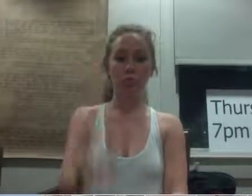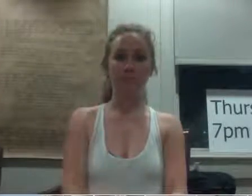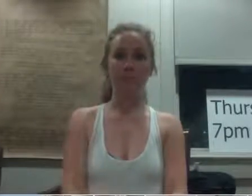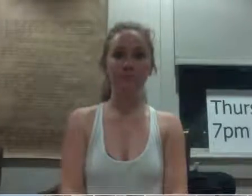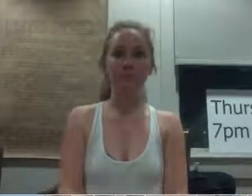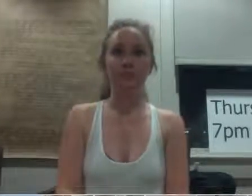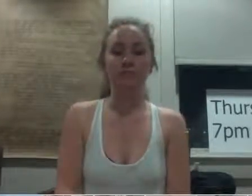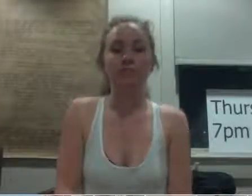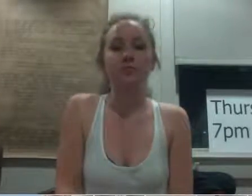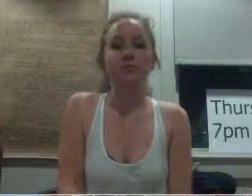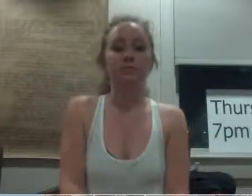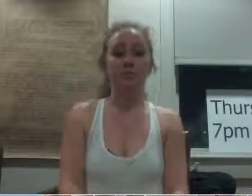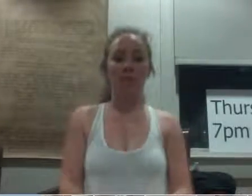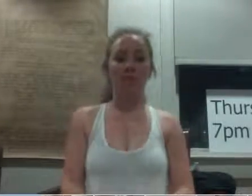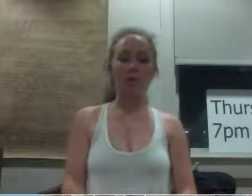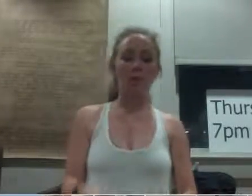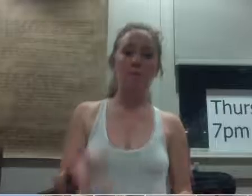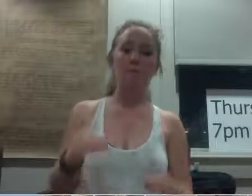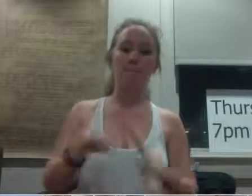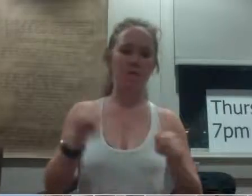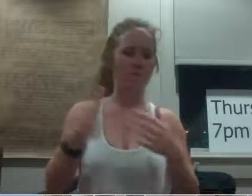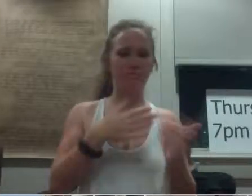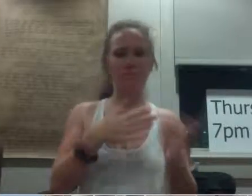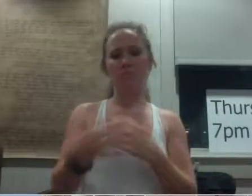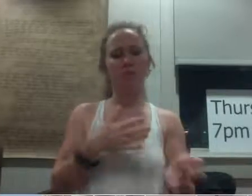In 1667,